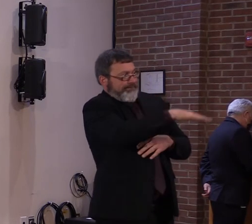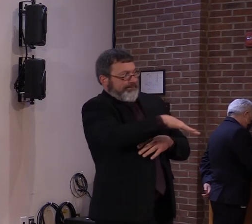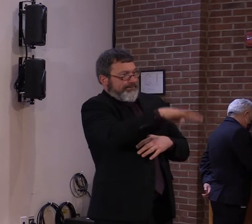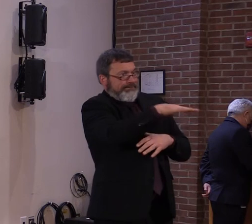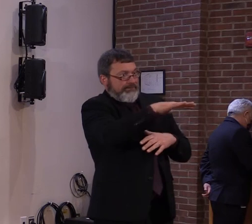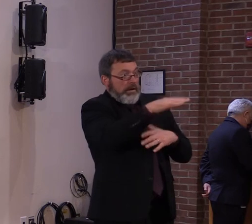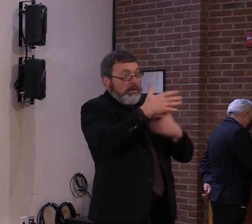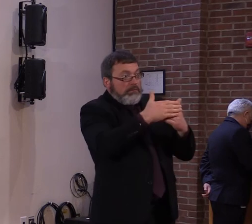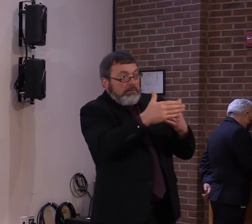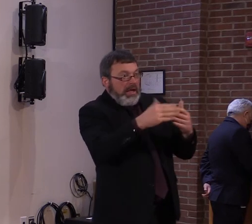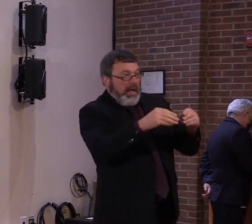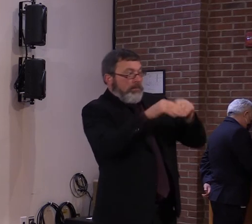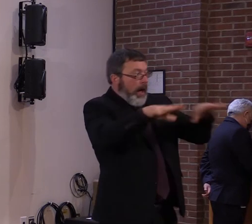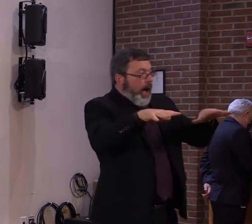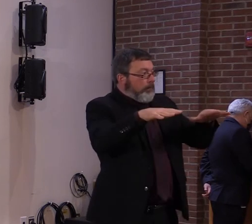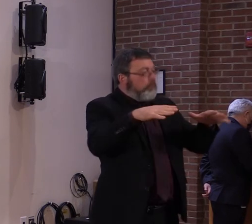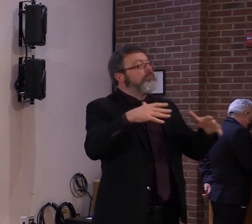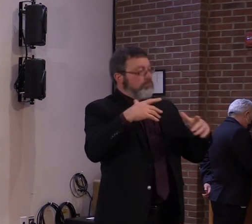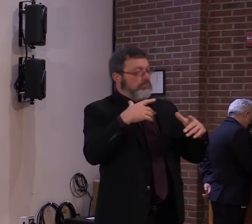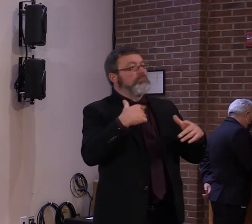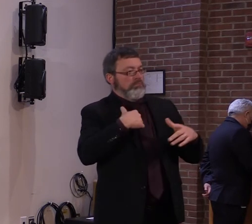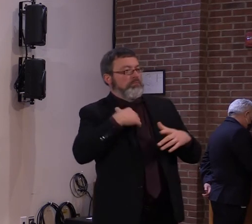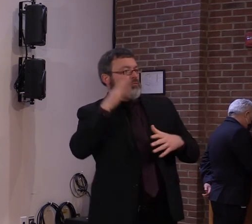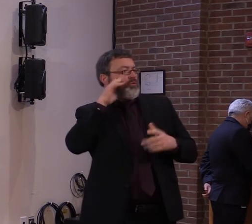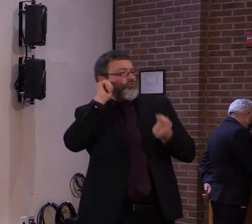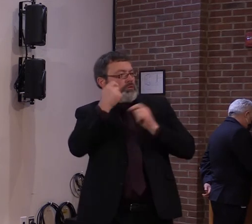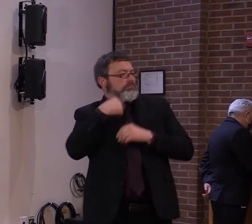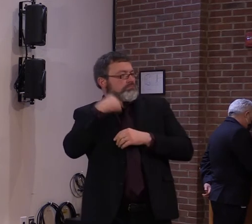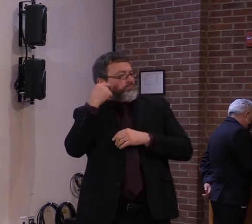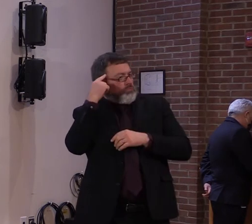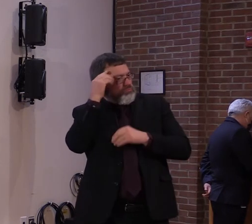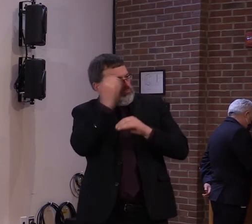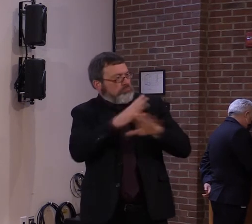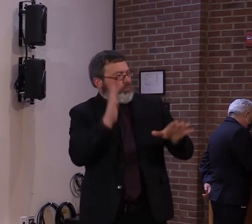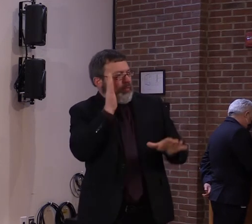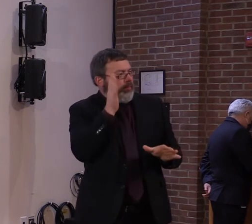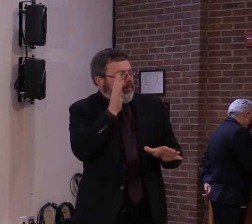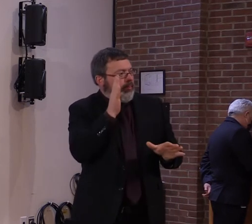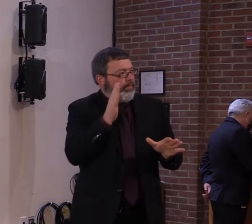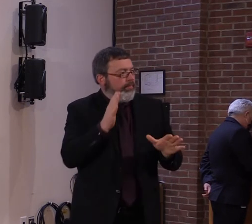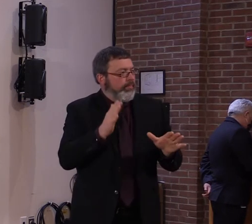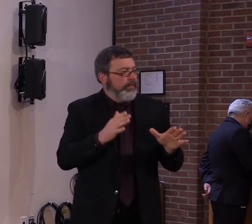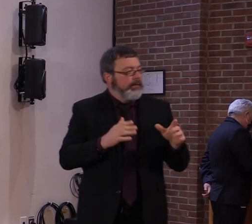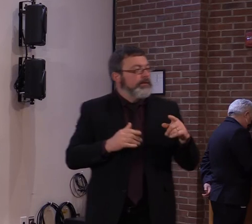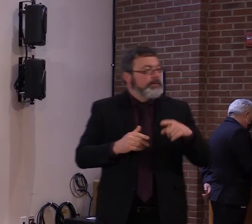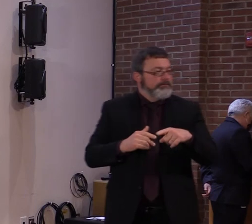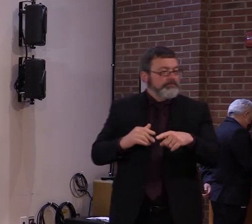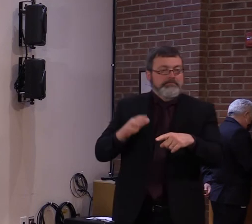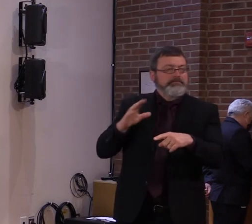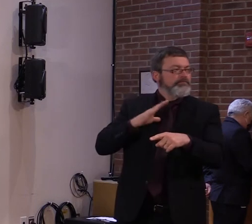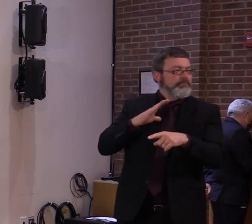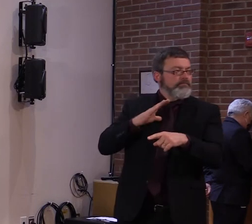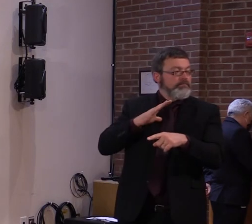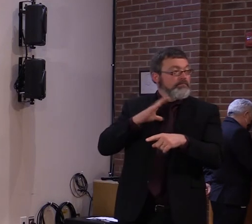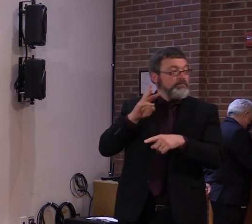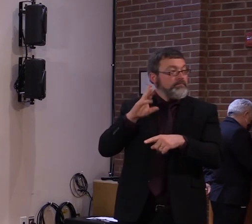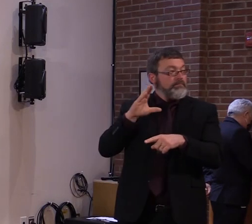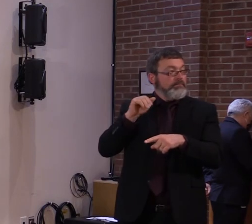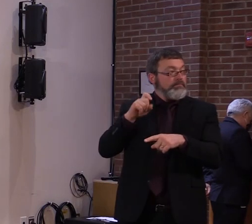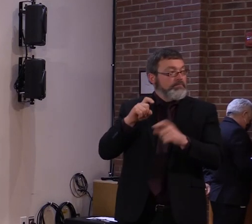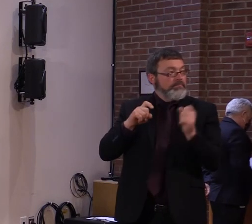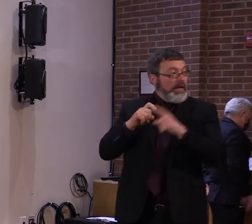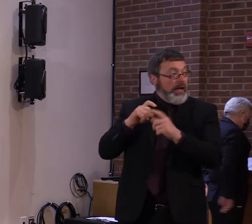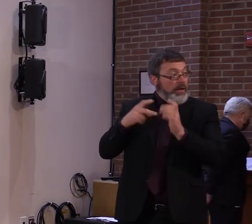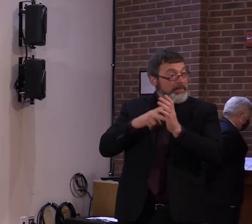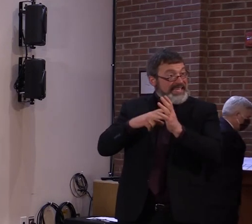aware of that, but do you truly think that all families will listen to the guidance and not gather and not